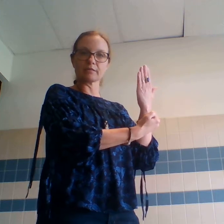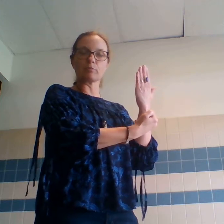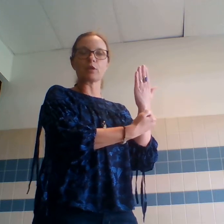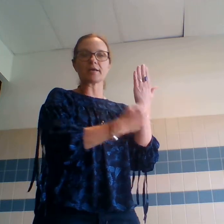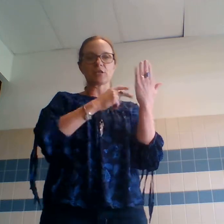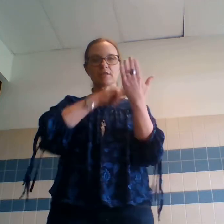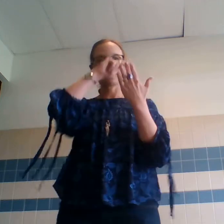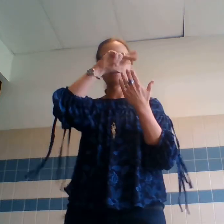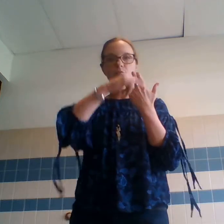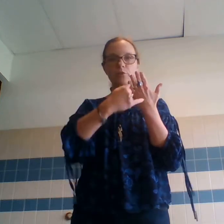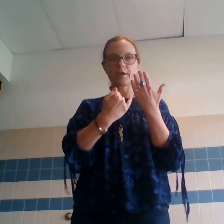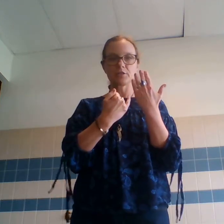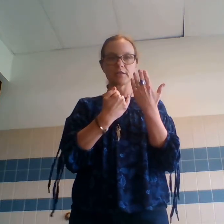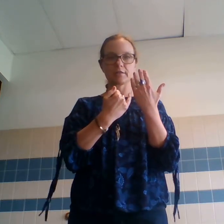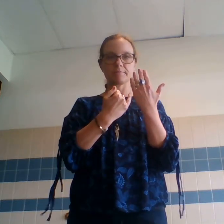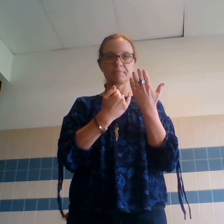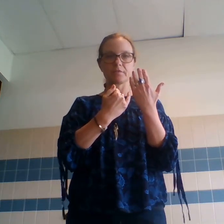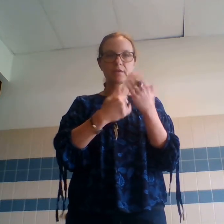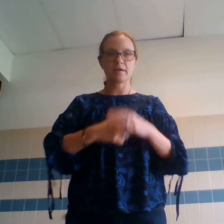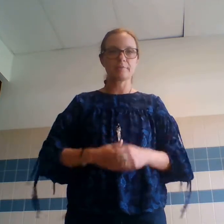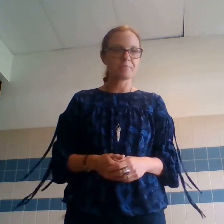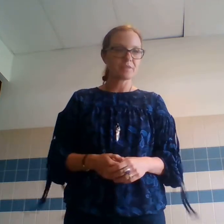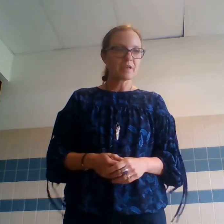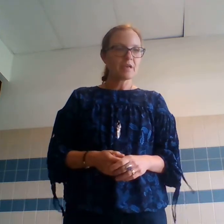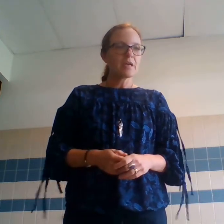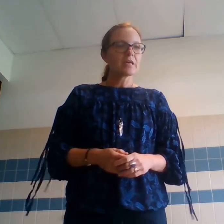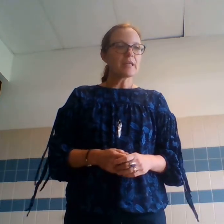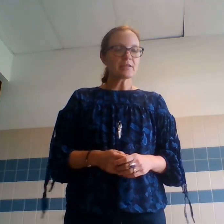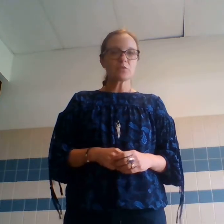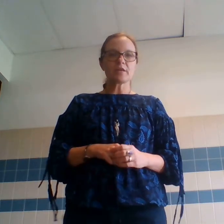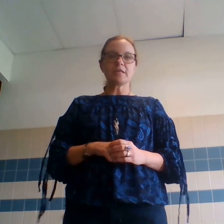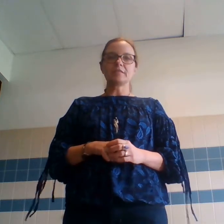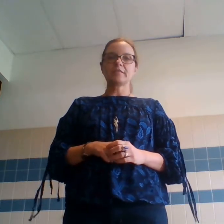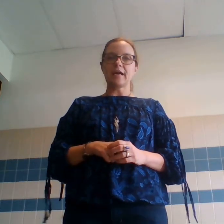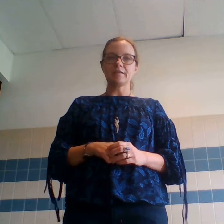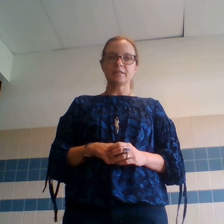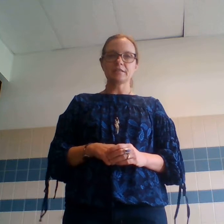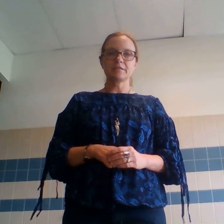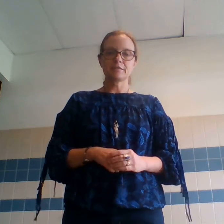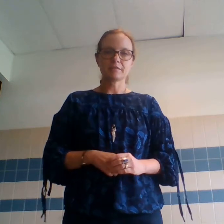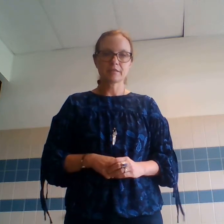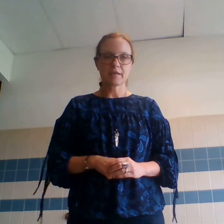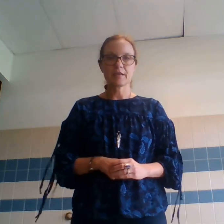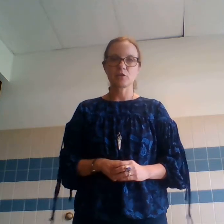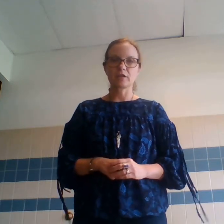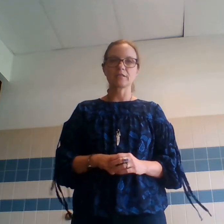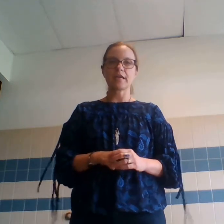that's project. Project. Okay. Next one is test. Okay, you're going to